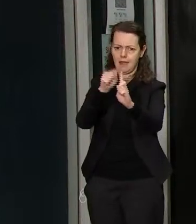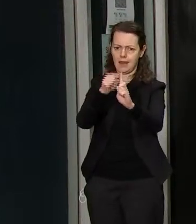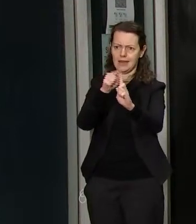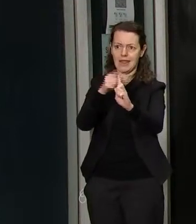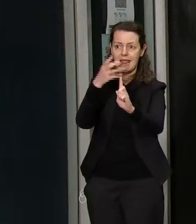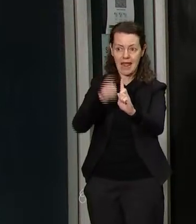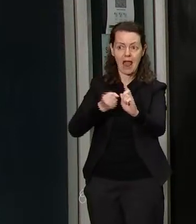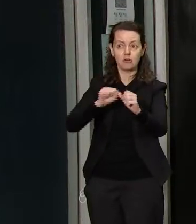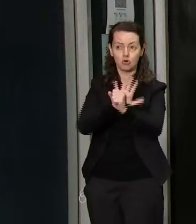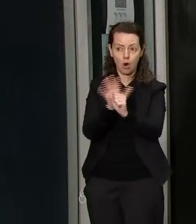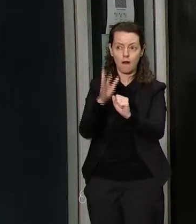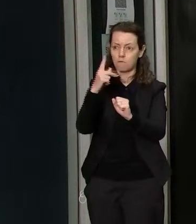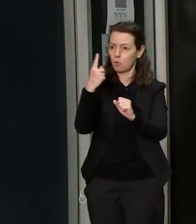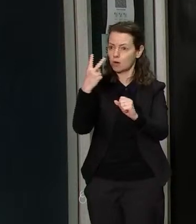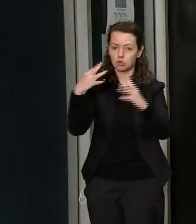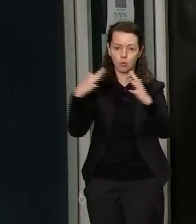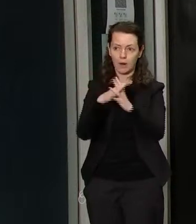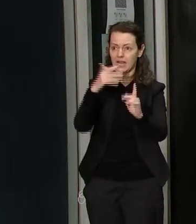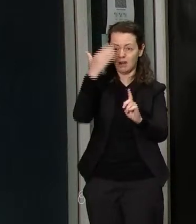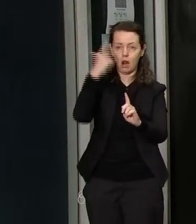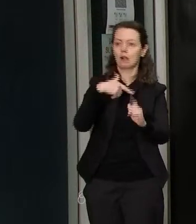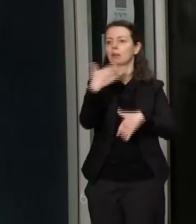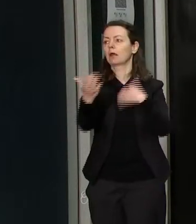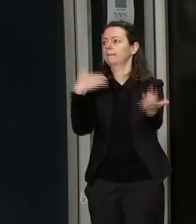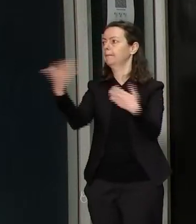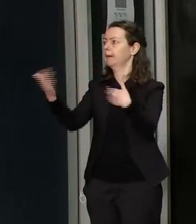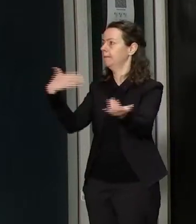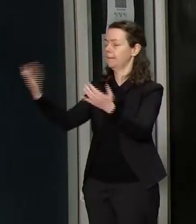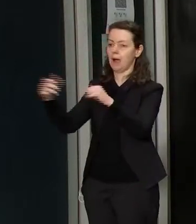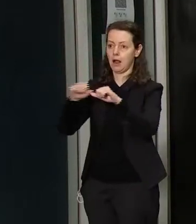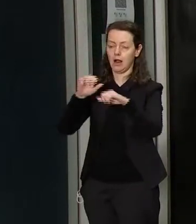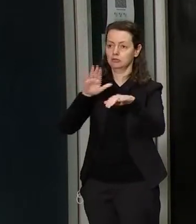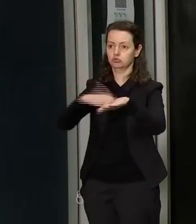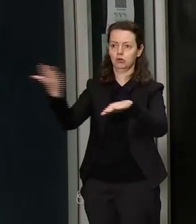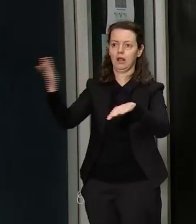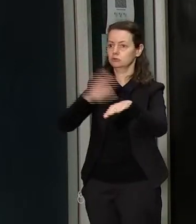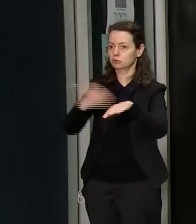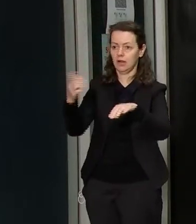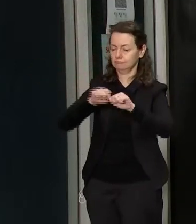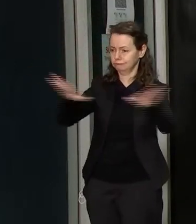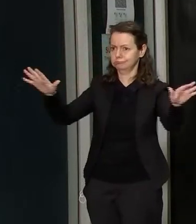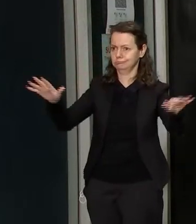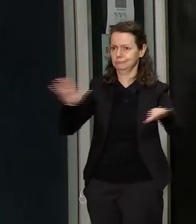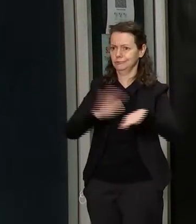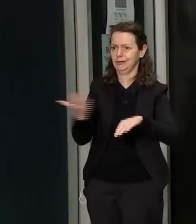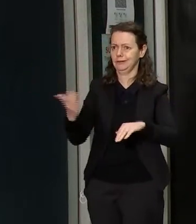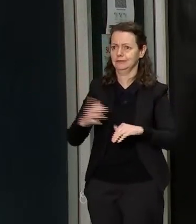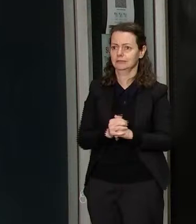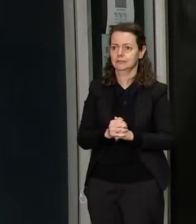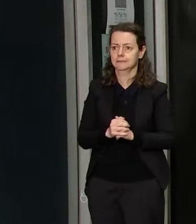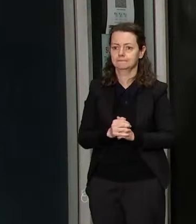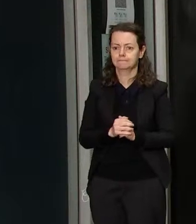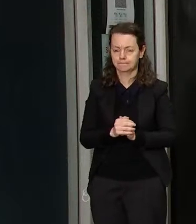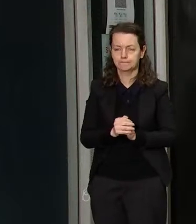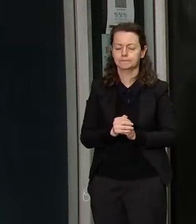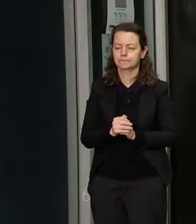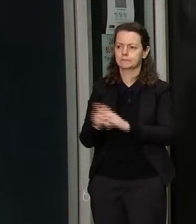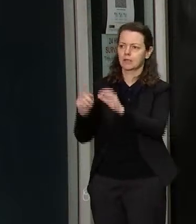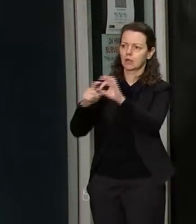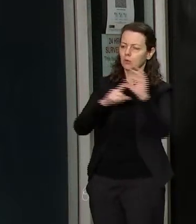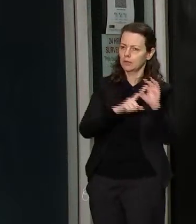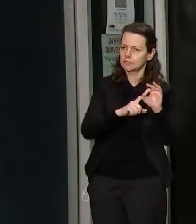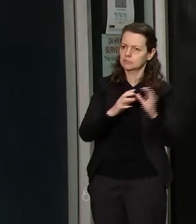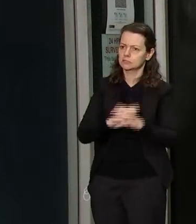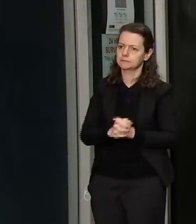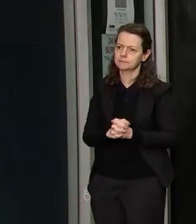aware, then we may need a circuit breaker lockdown. But to those questions, I think it's appropriate we hear from Professor Sutton. Okay, just following on from that